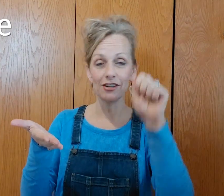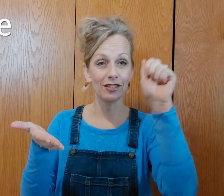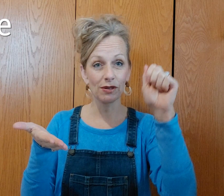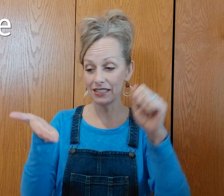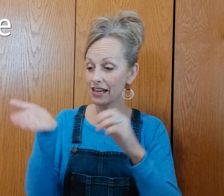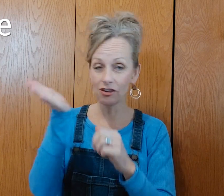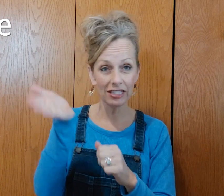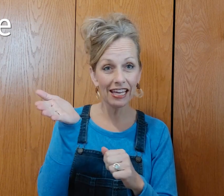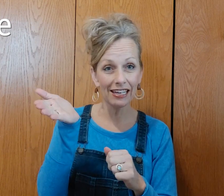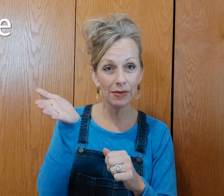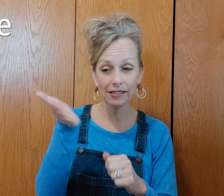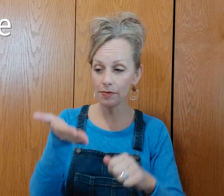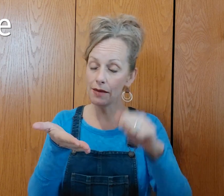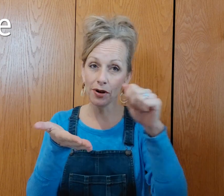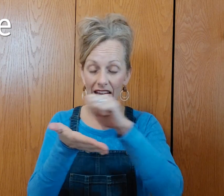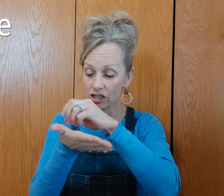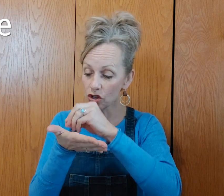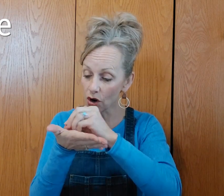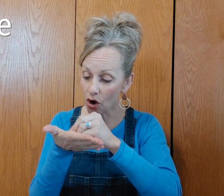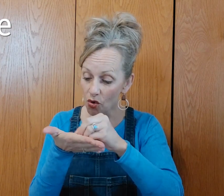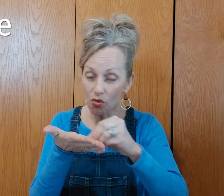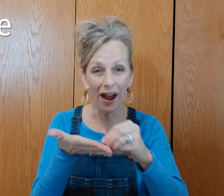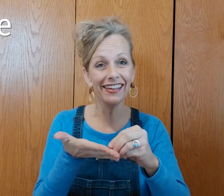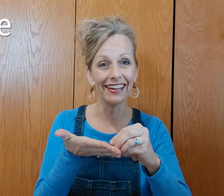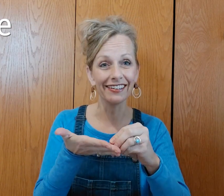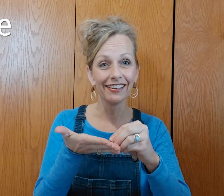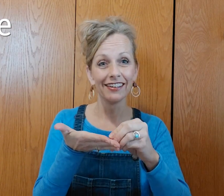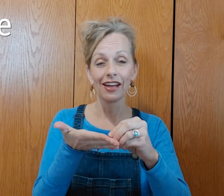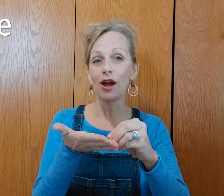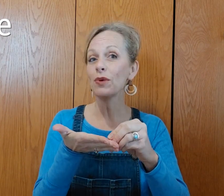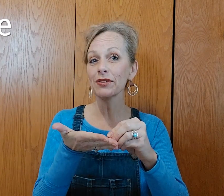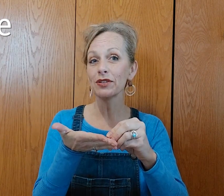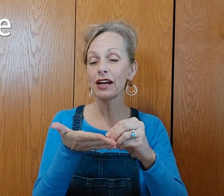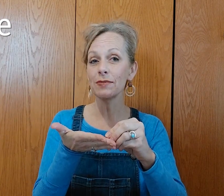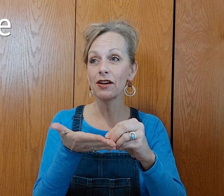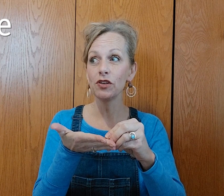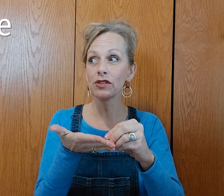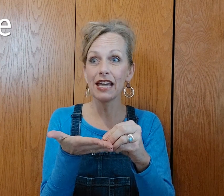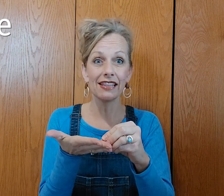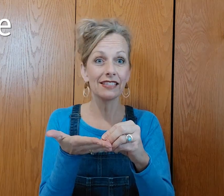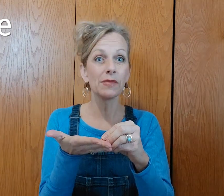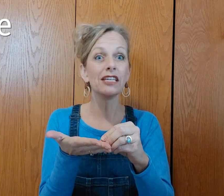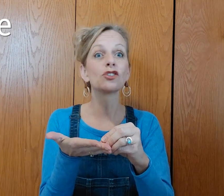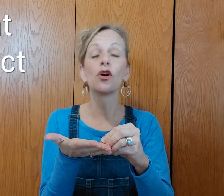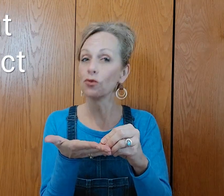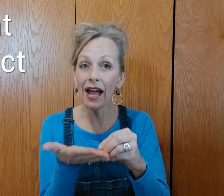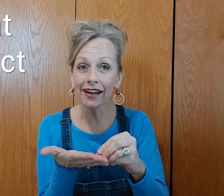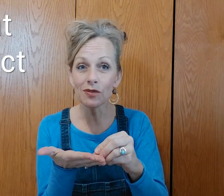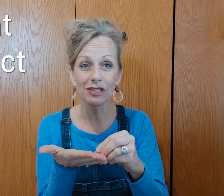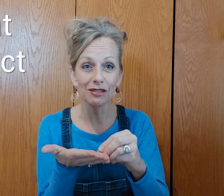So it's like you're taking a piece of paper and you're writing. All right. We also talked about if you're saying that something is correct, which is